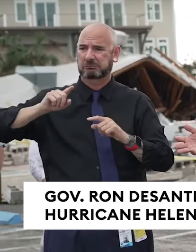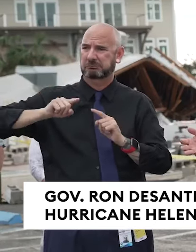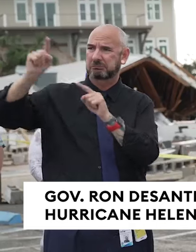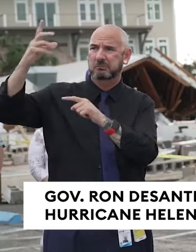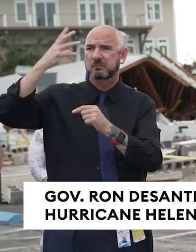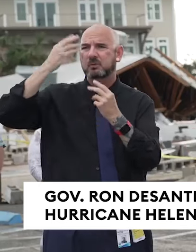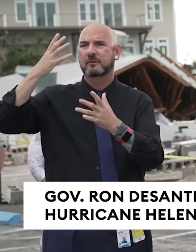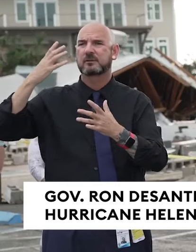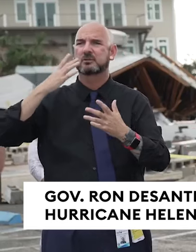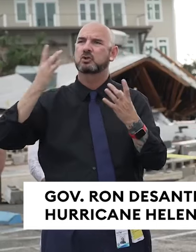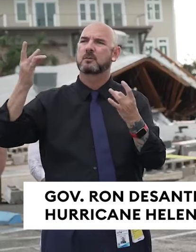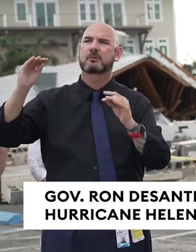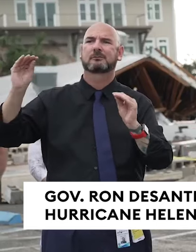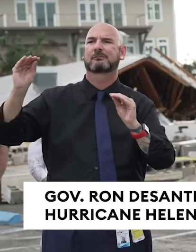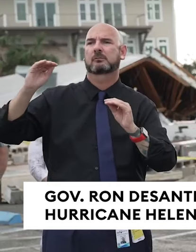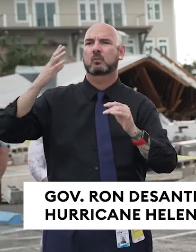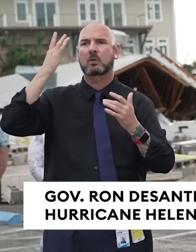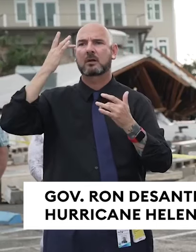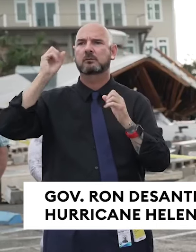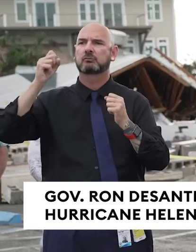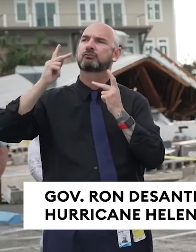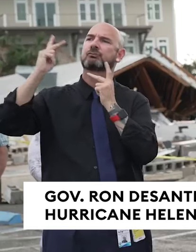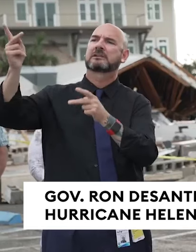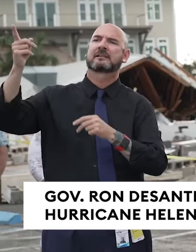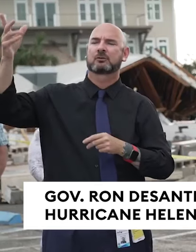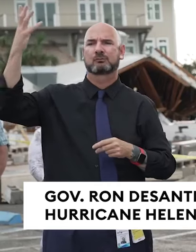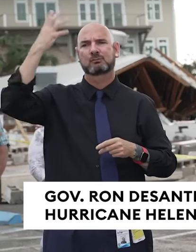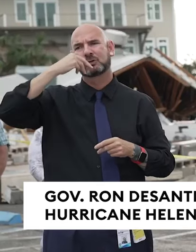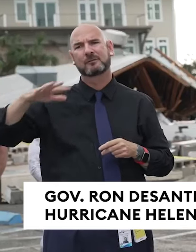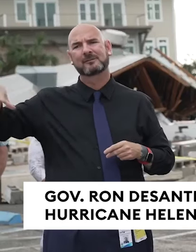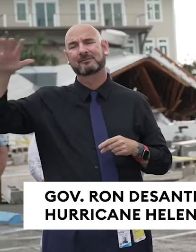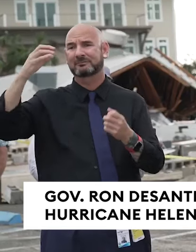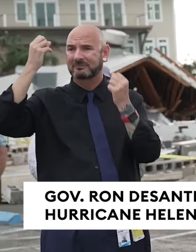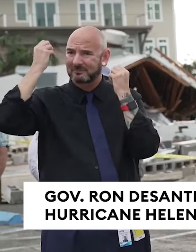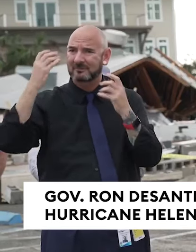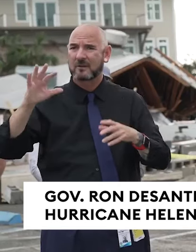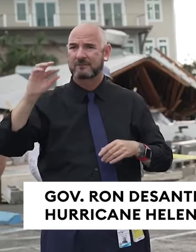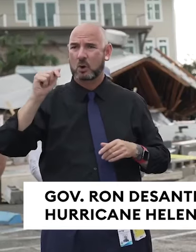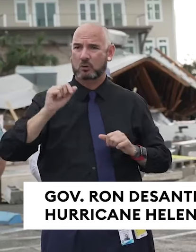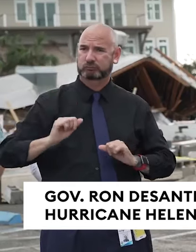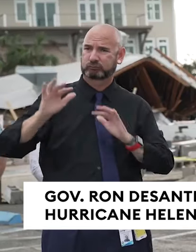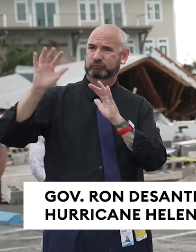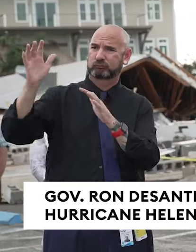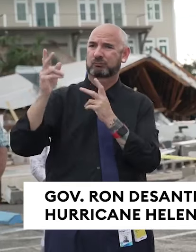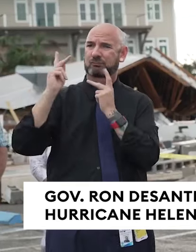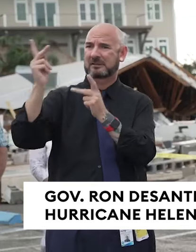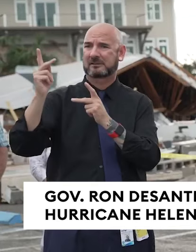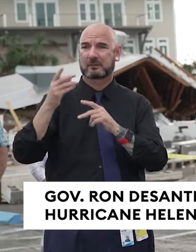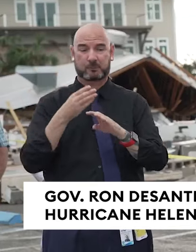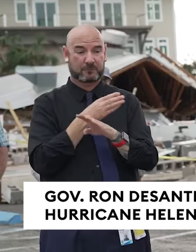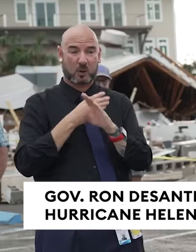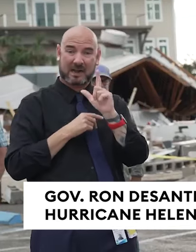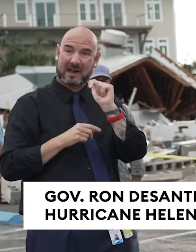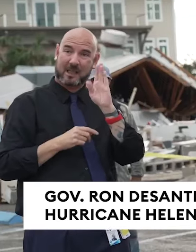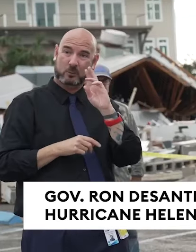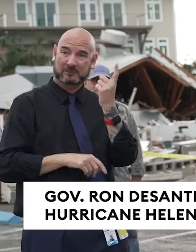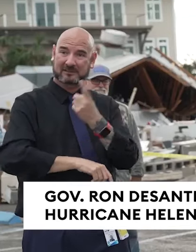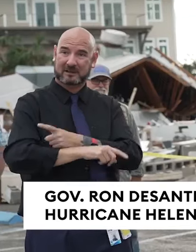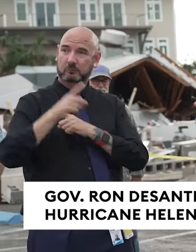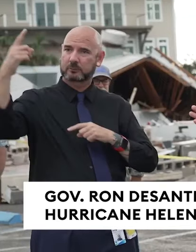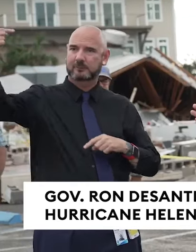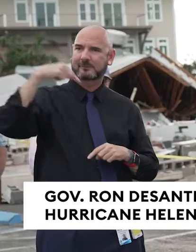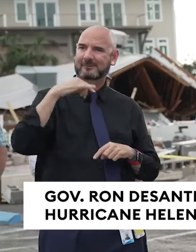So you can see why people do it. Now, a lot of Floridians, by the time Labor Day comes, they do come back to Florida. If this had happened in August, there